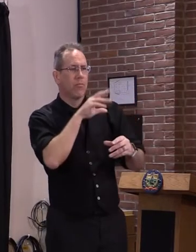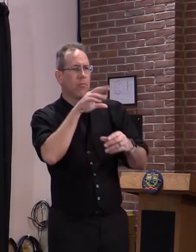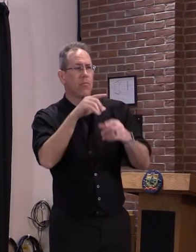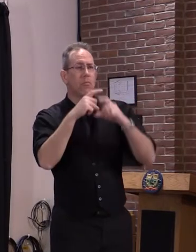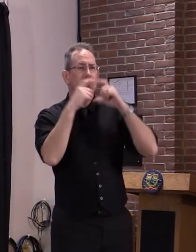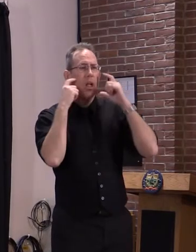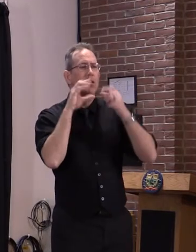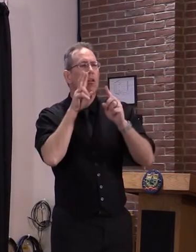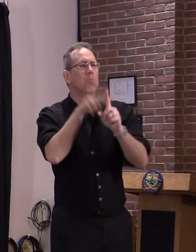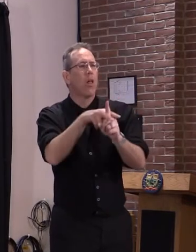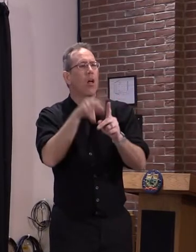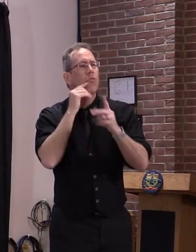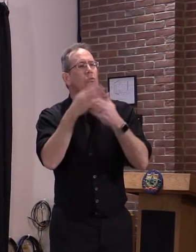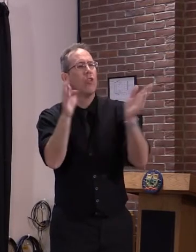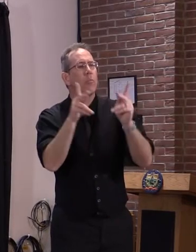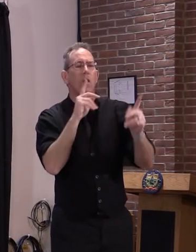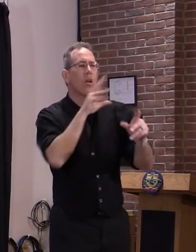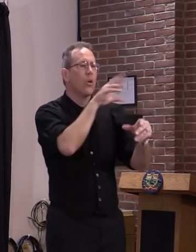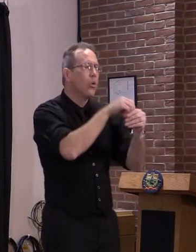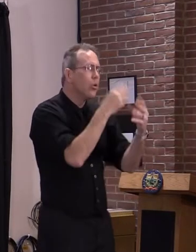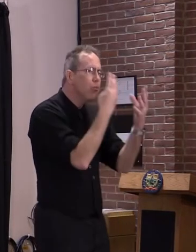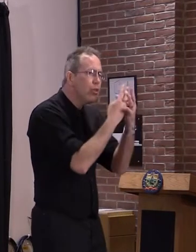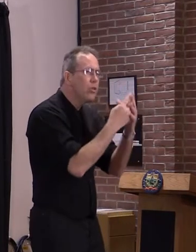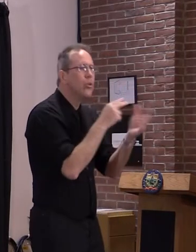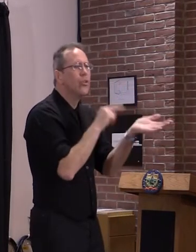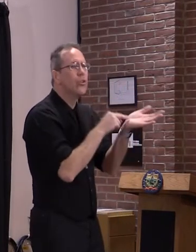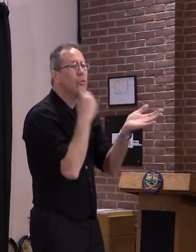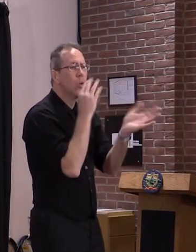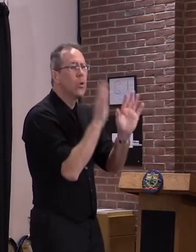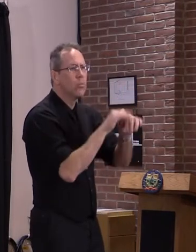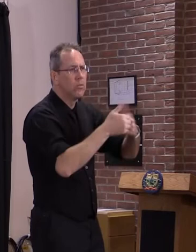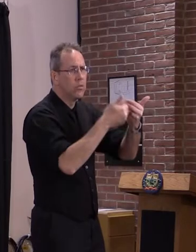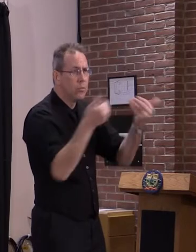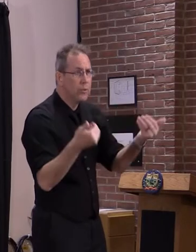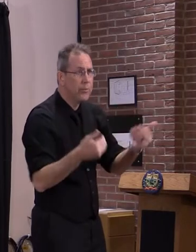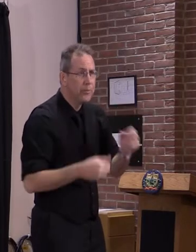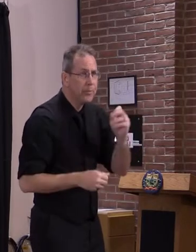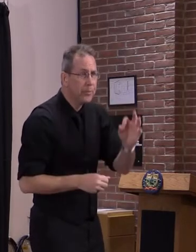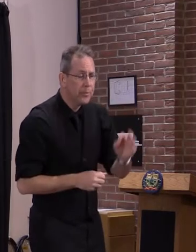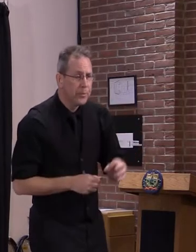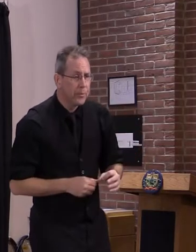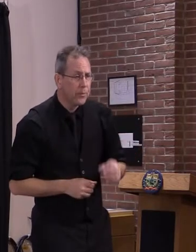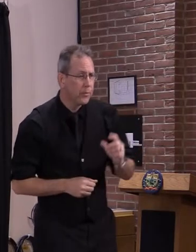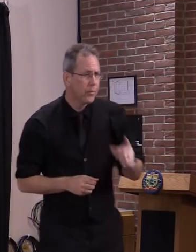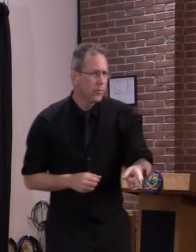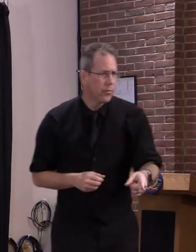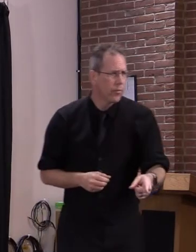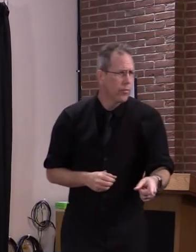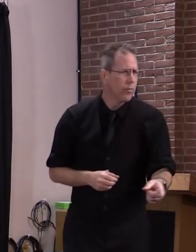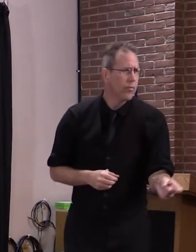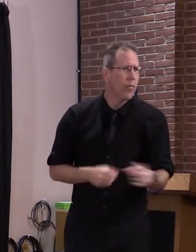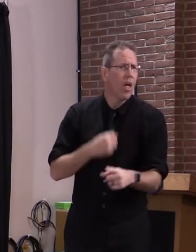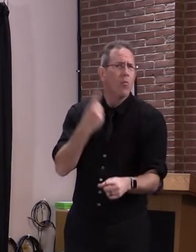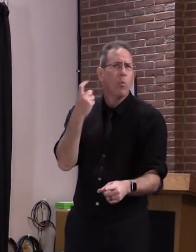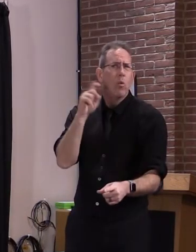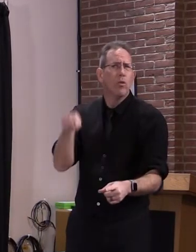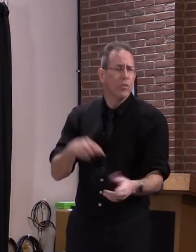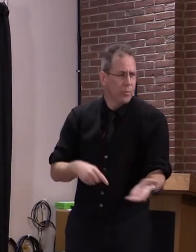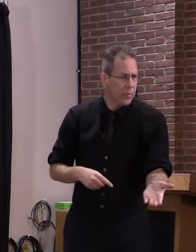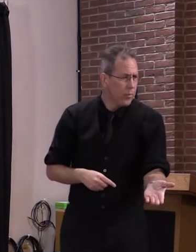Okay. I also have a question about the schools. Maybe Secretary French would know better than you, but, we'll